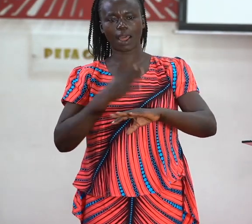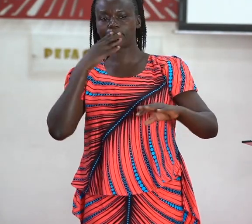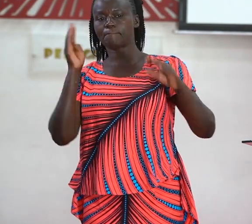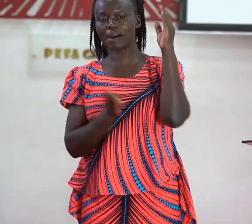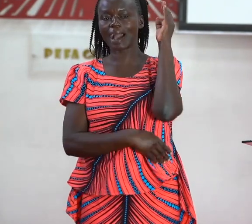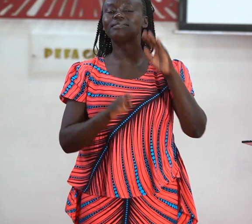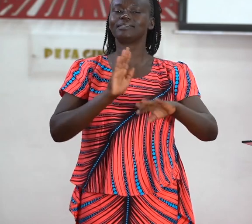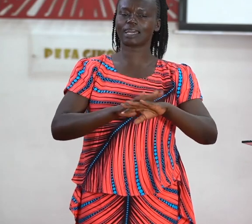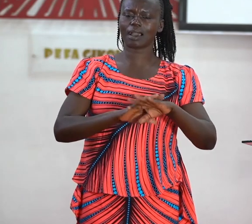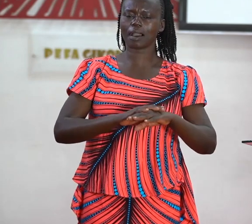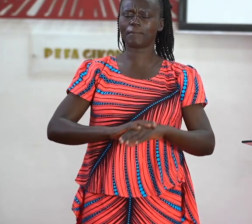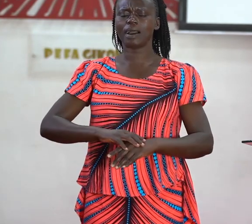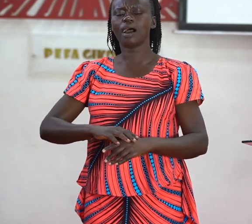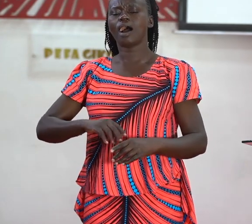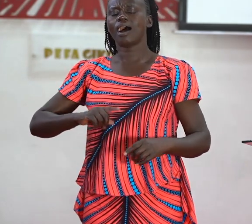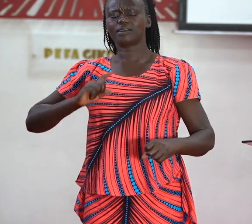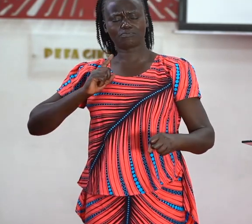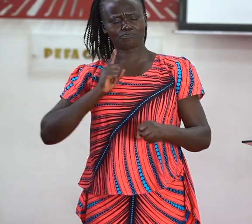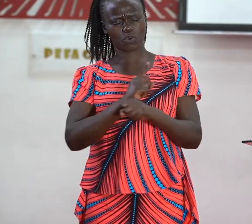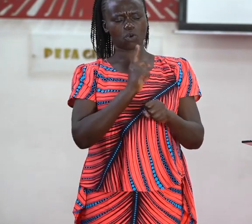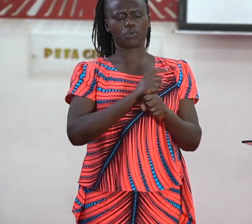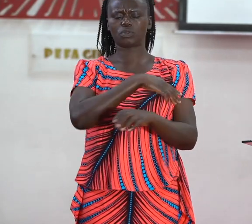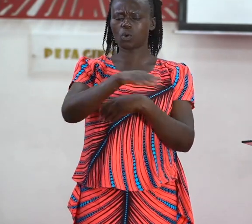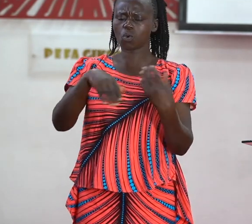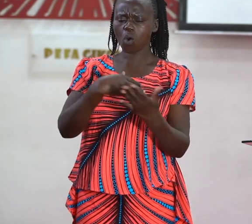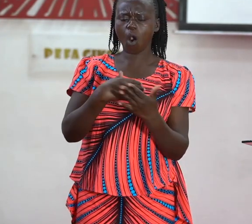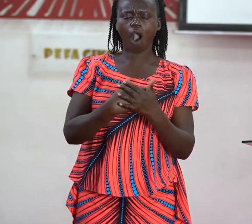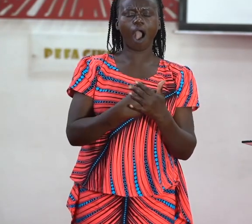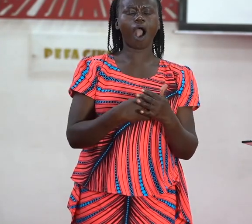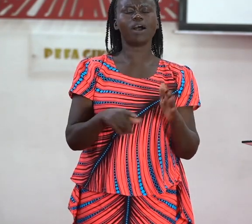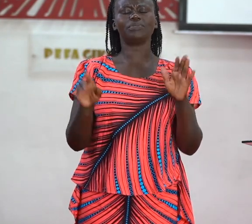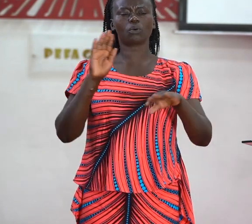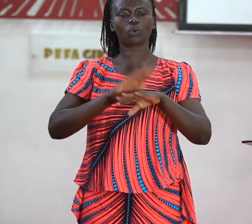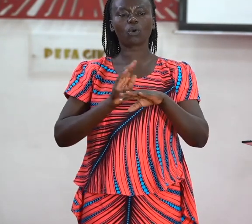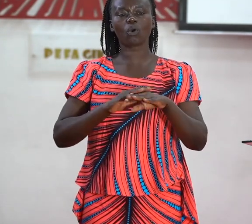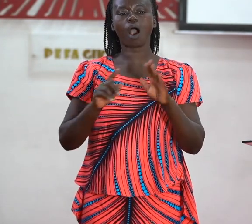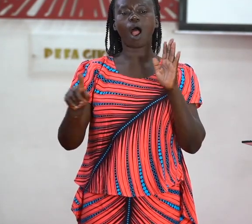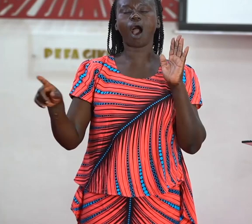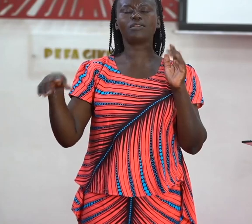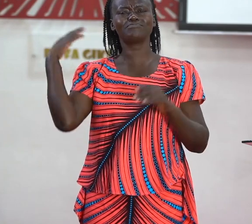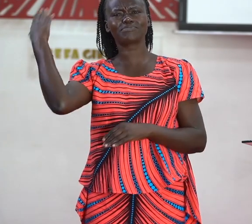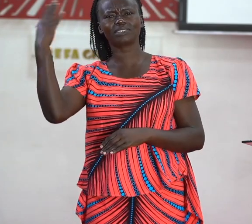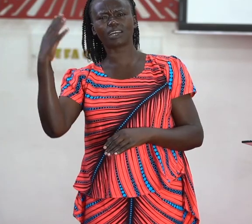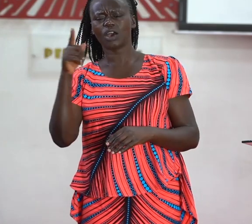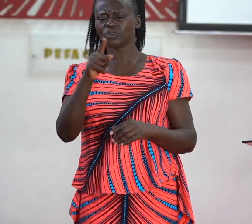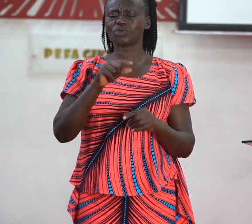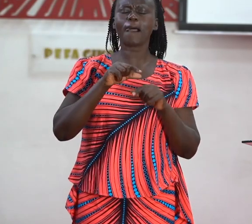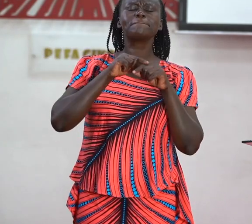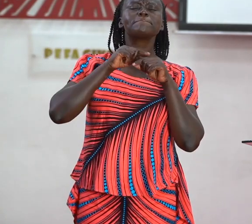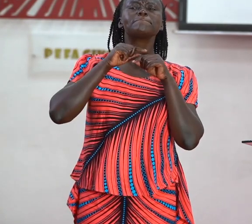reprove, rebuke, exalt with all suffering and doctrine. Are you a man of God? Are you a preacher? Are you a